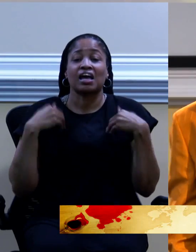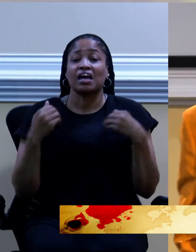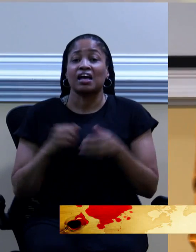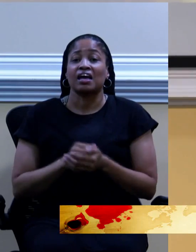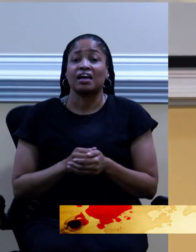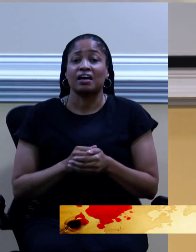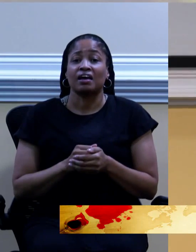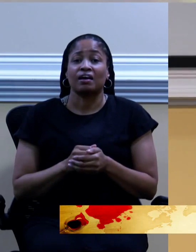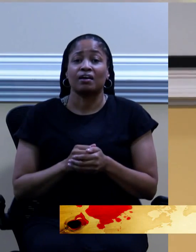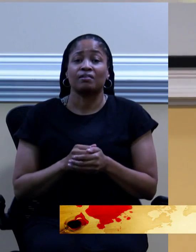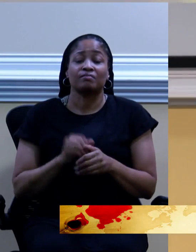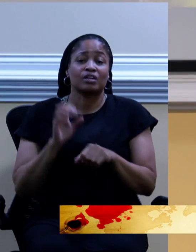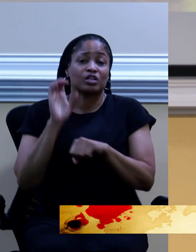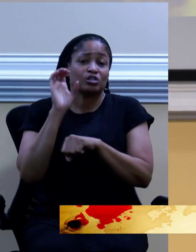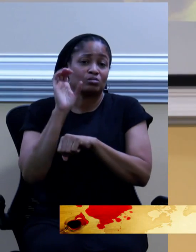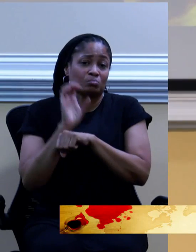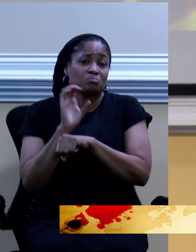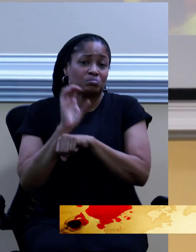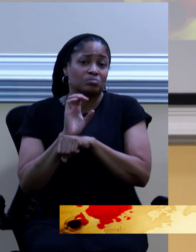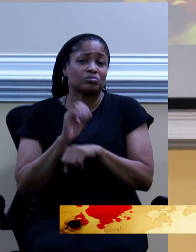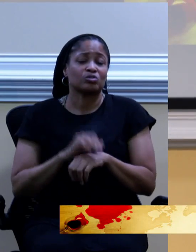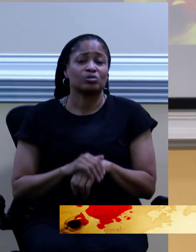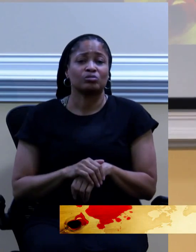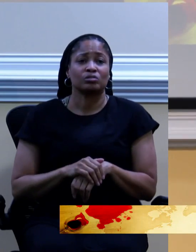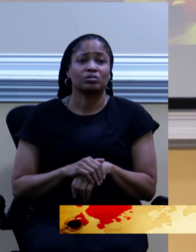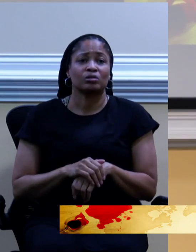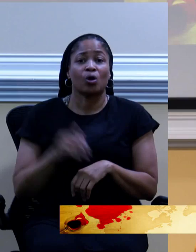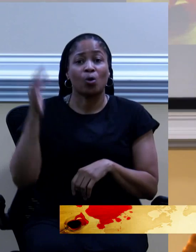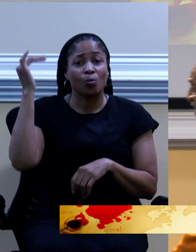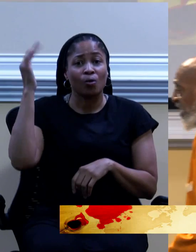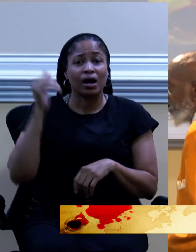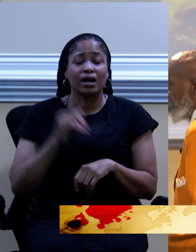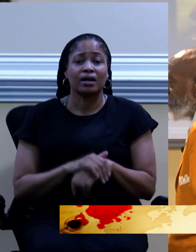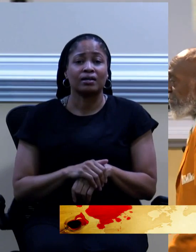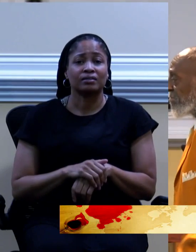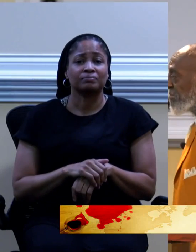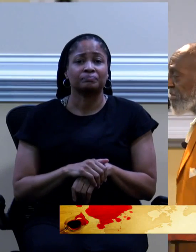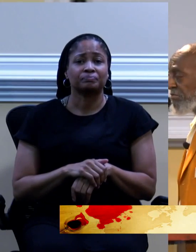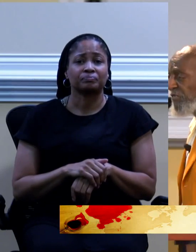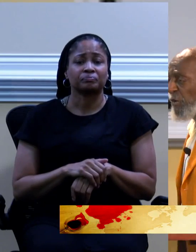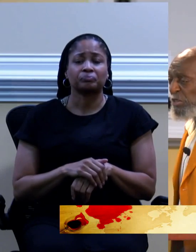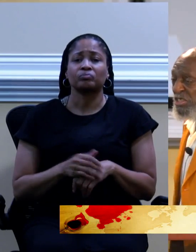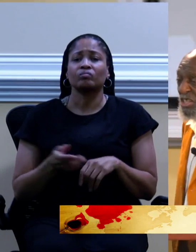sun, not Jesus. Jesus rose Saturday evening